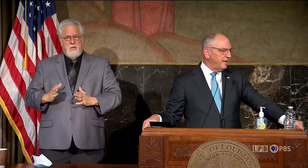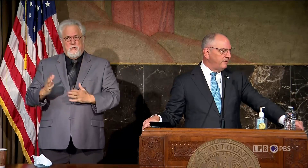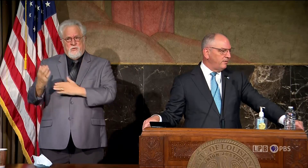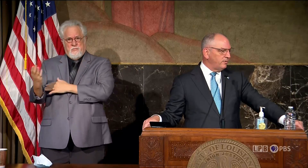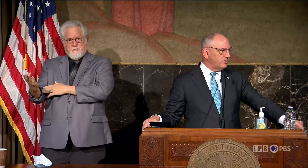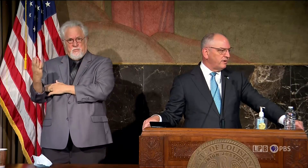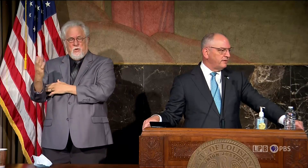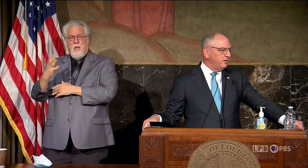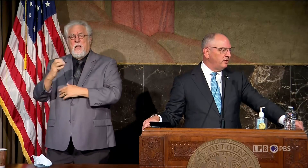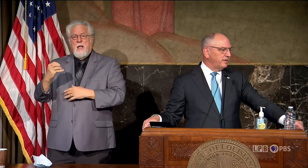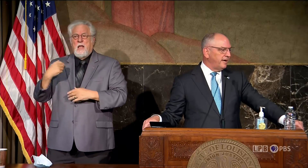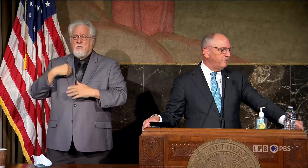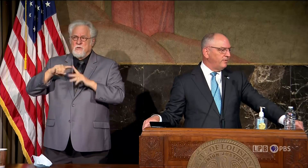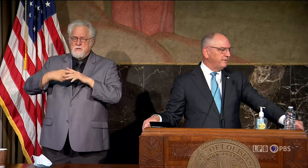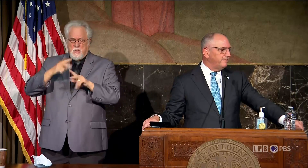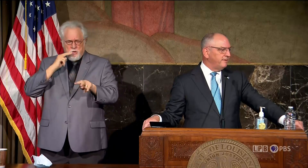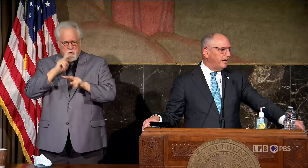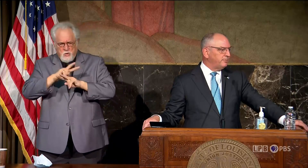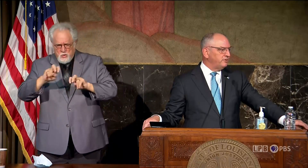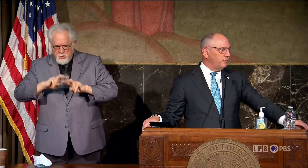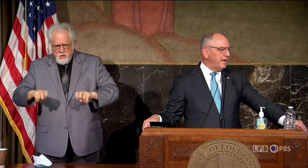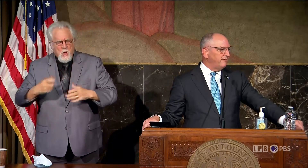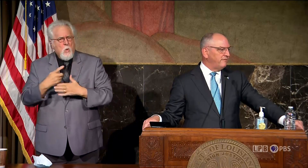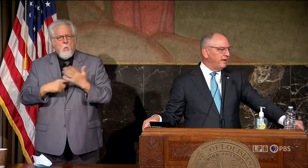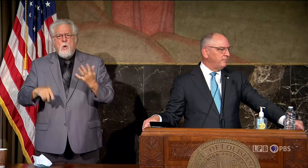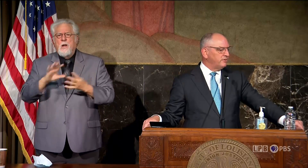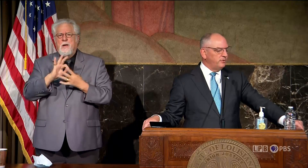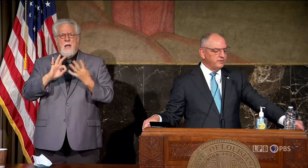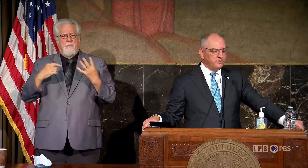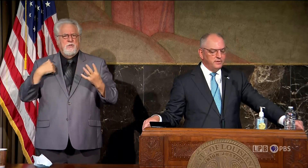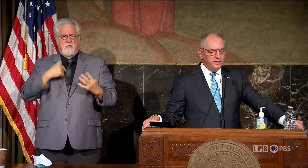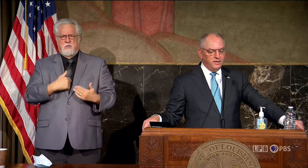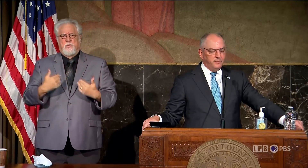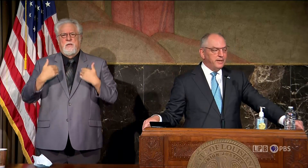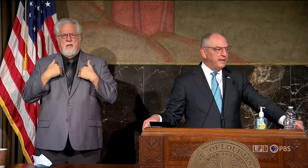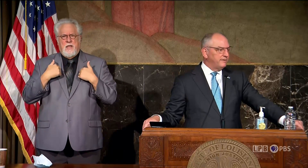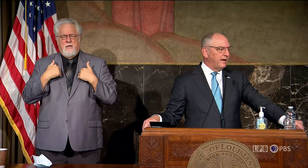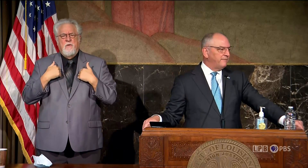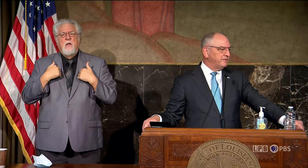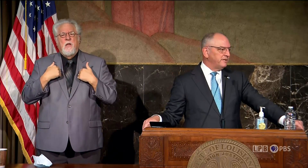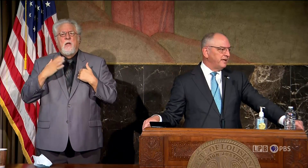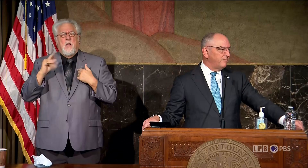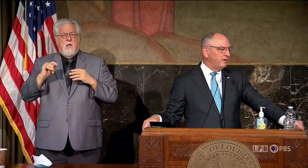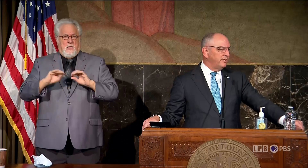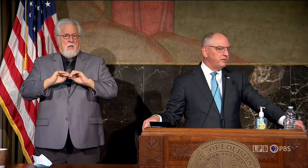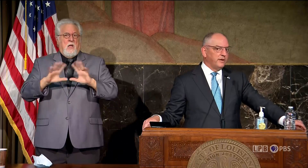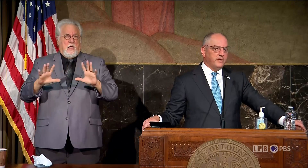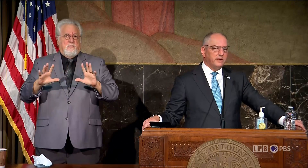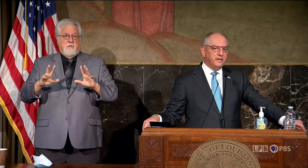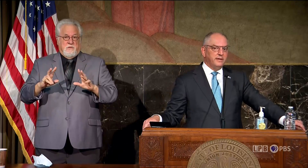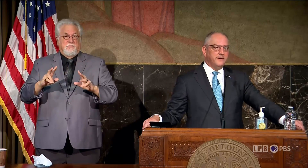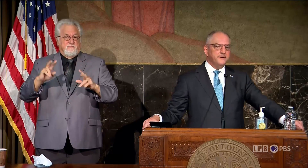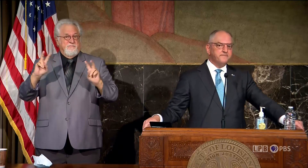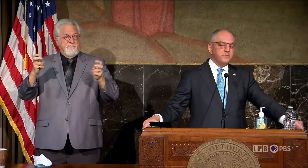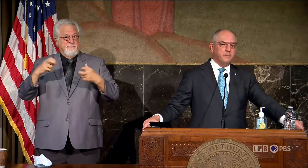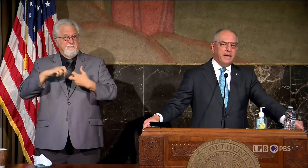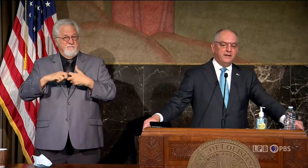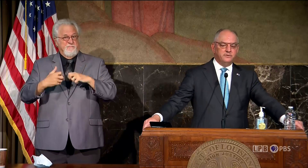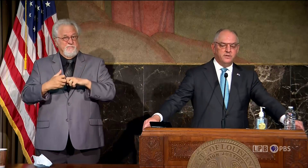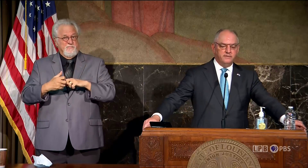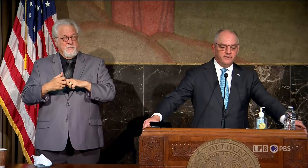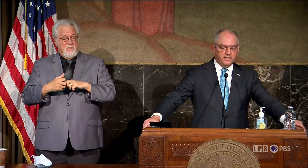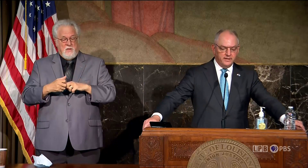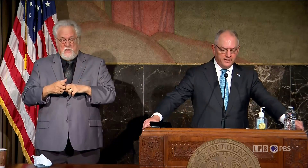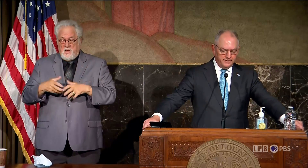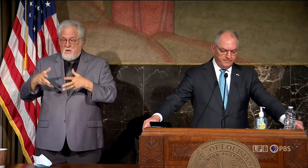today, and we're starting to look at what options we have available to us. But it is obviously a real issue. I think the